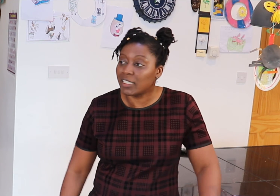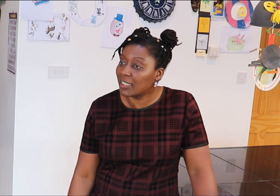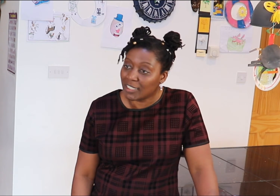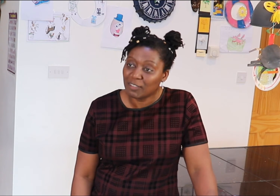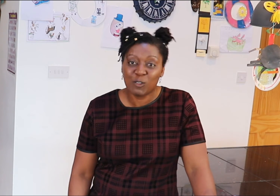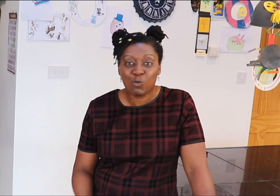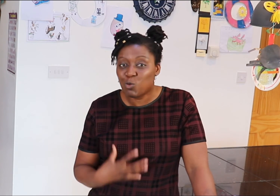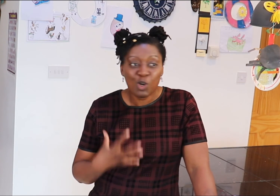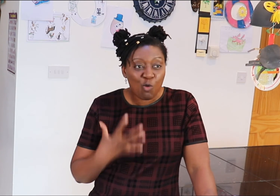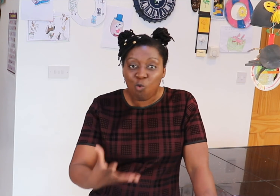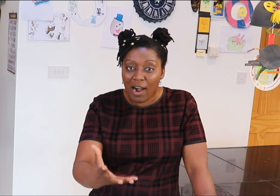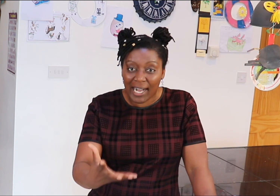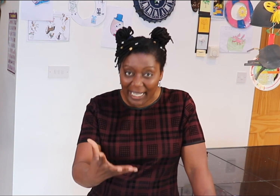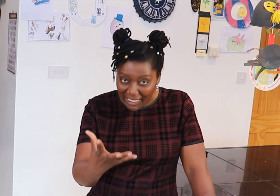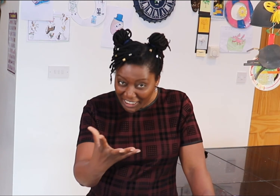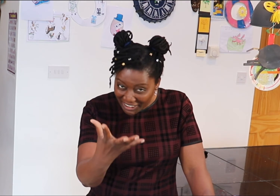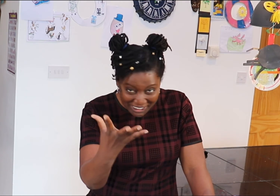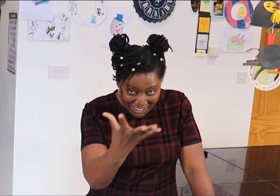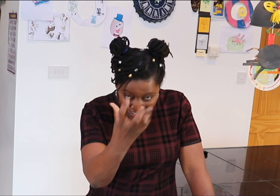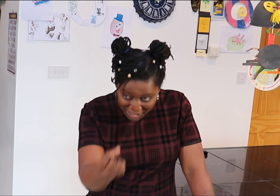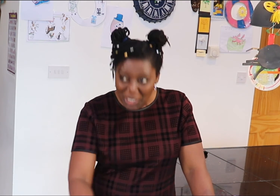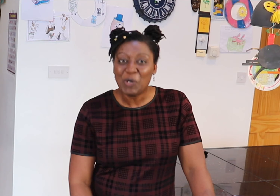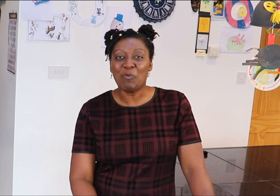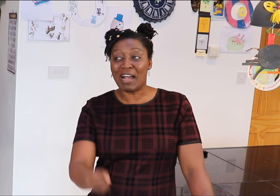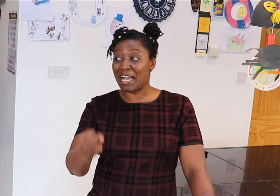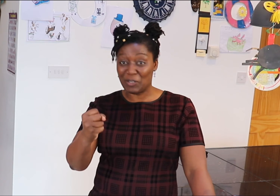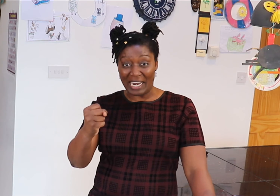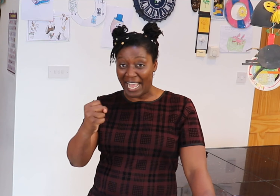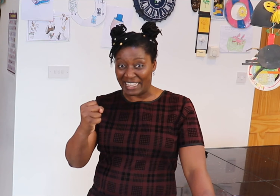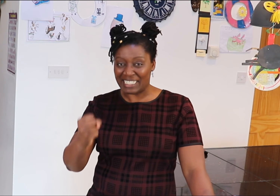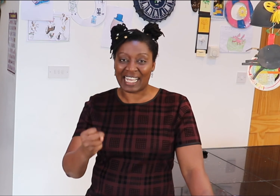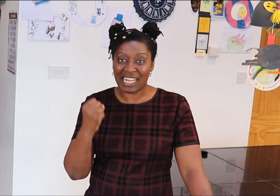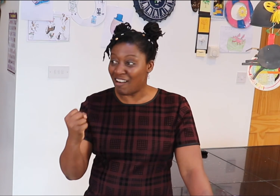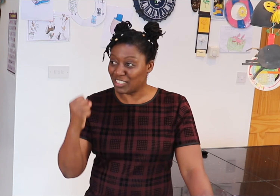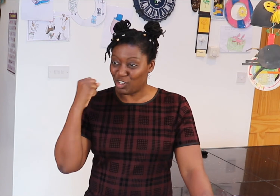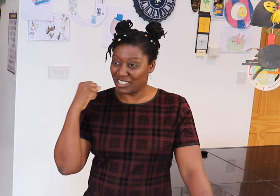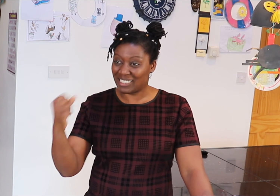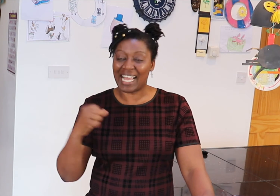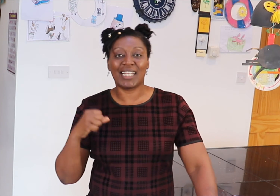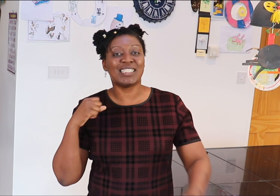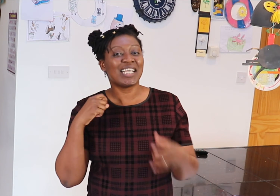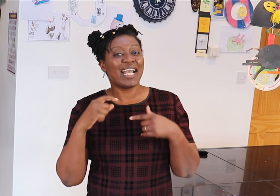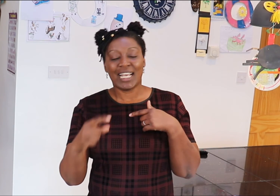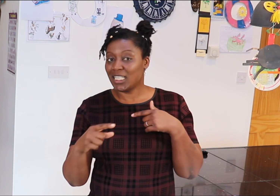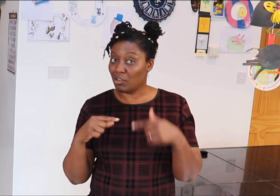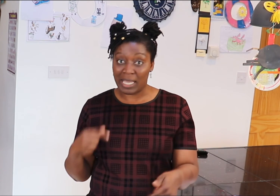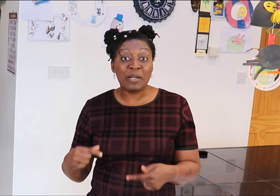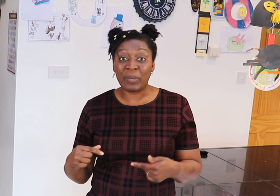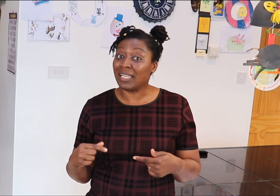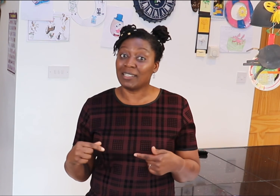really? Why? Why are you like this? I can't understand. Your inner